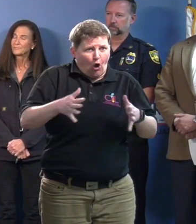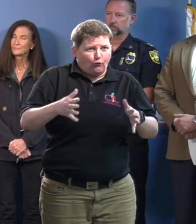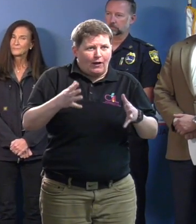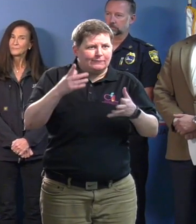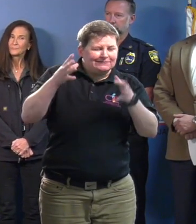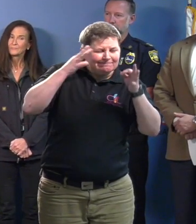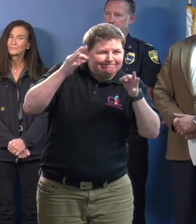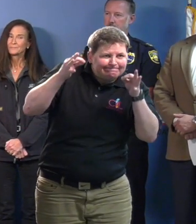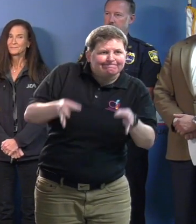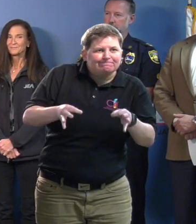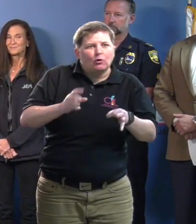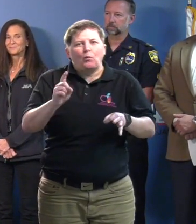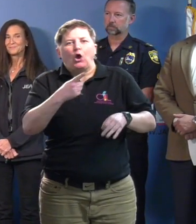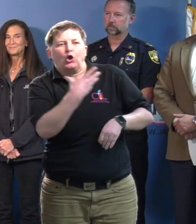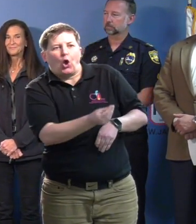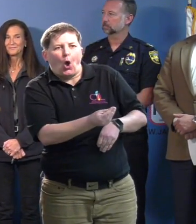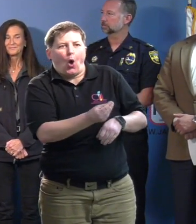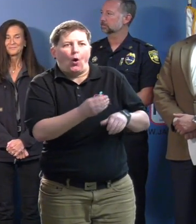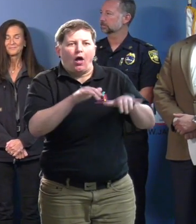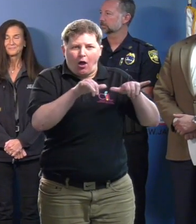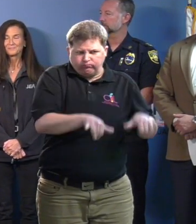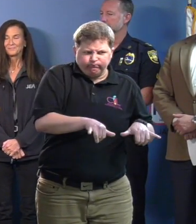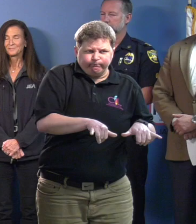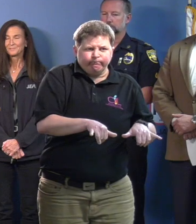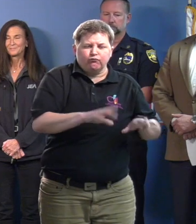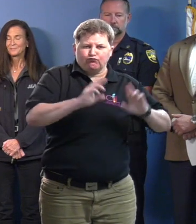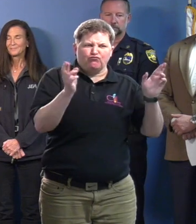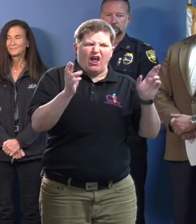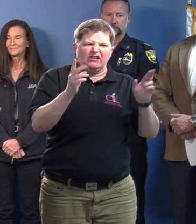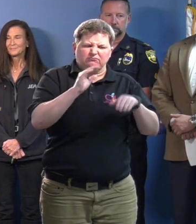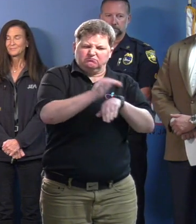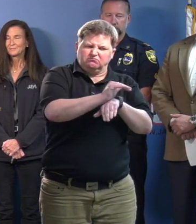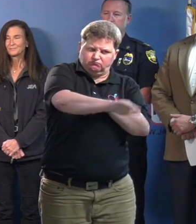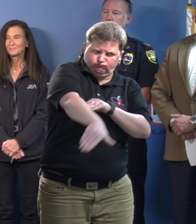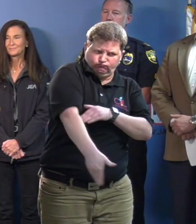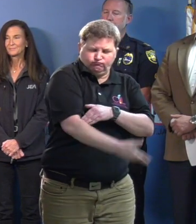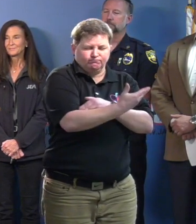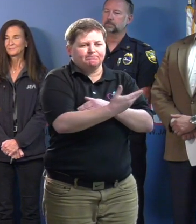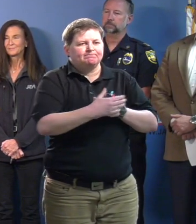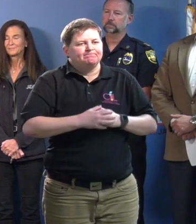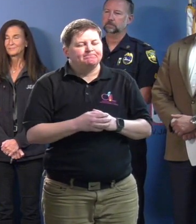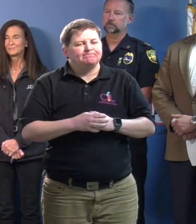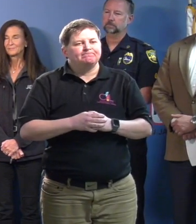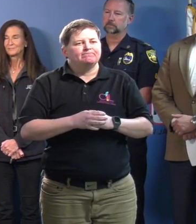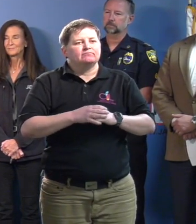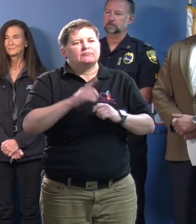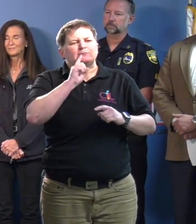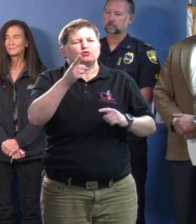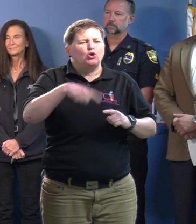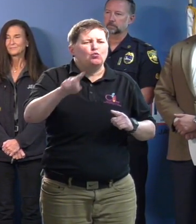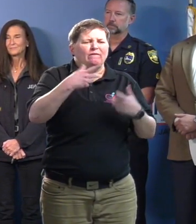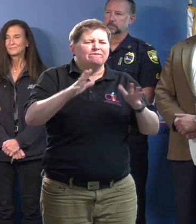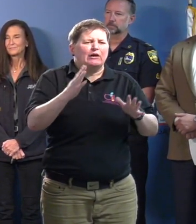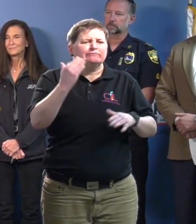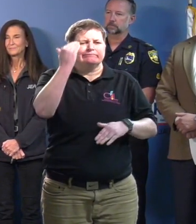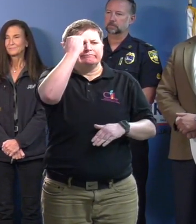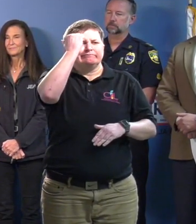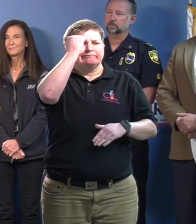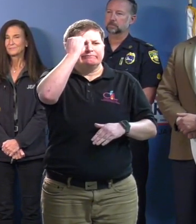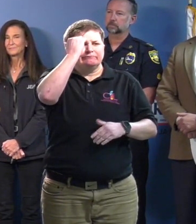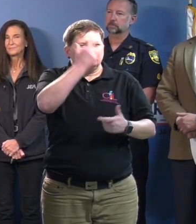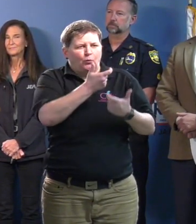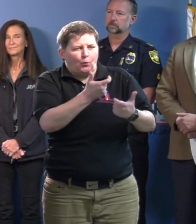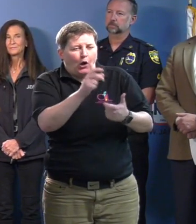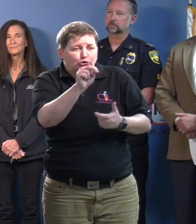can hunker down for the evening. As you know, I'm sure from watching the news on your own